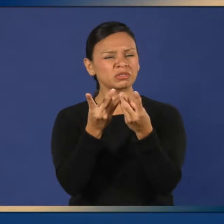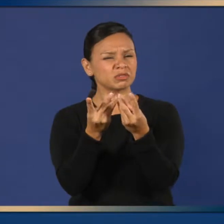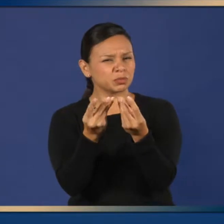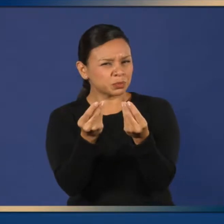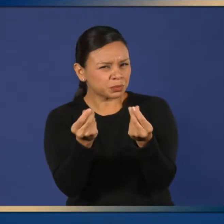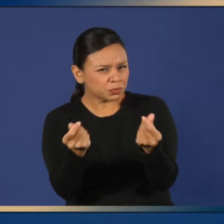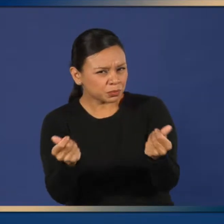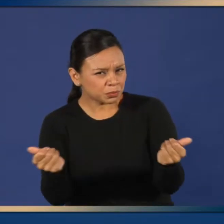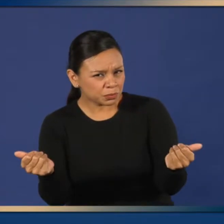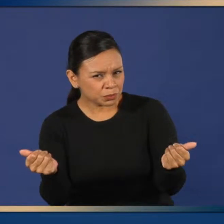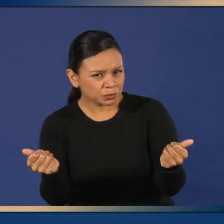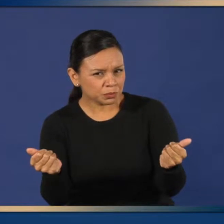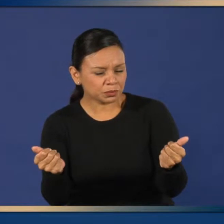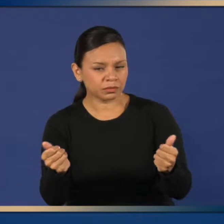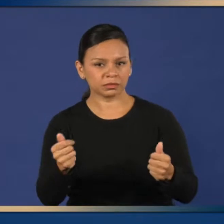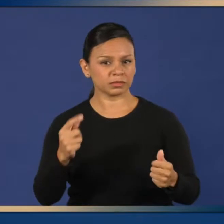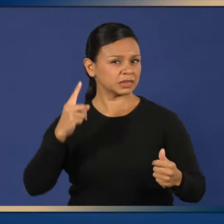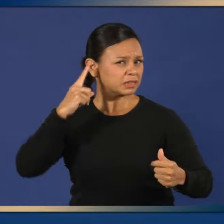hoarseness or wheezing,